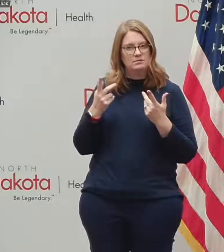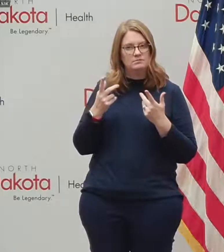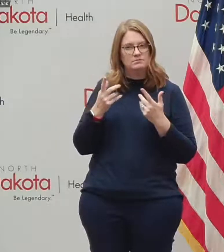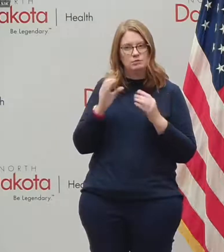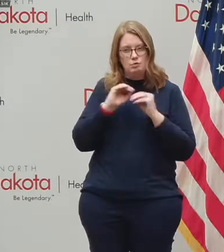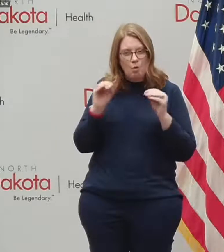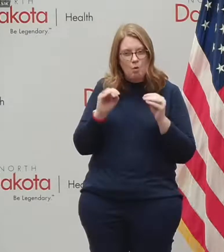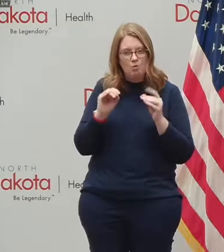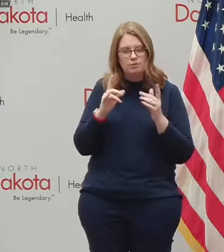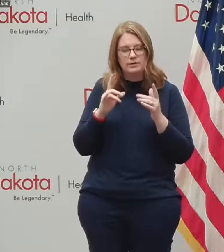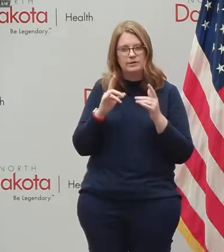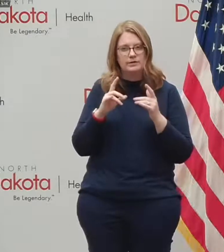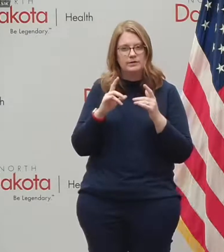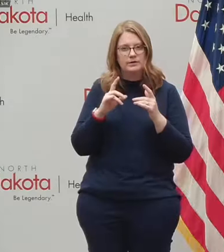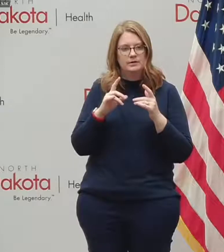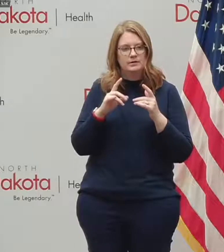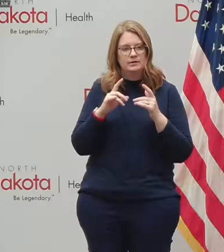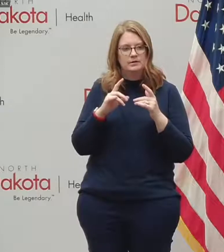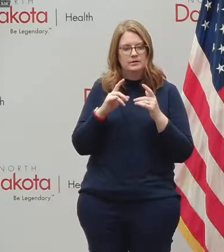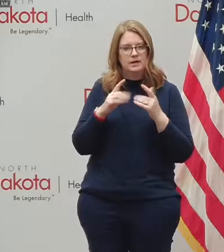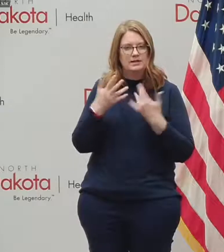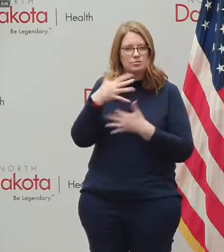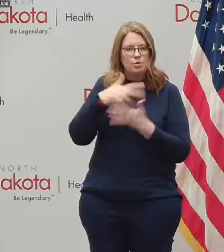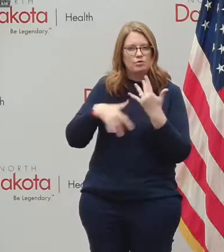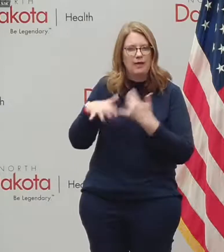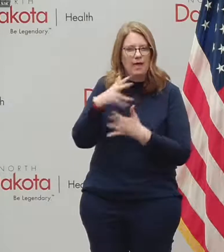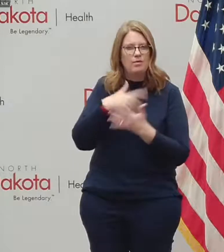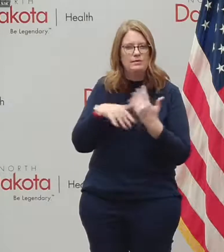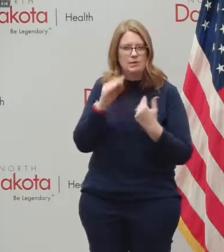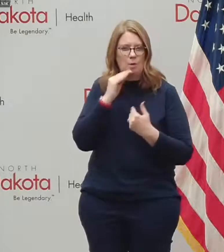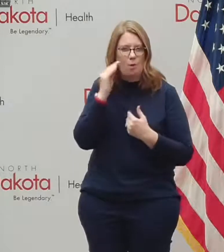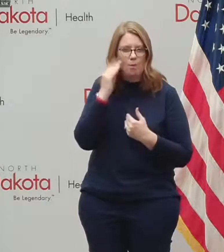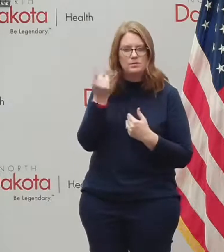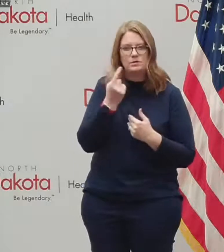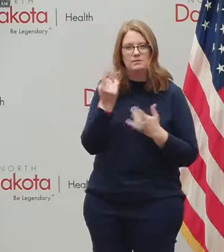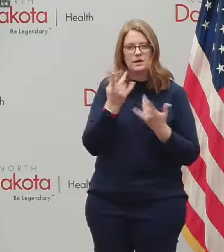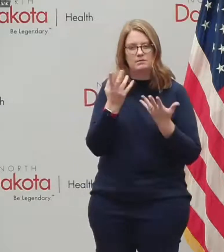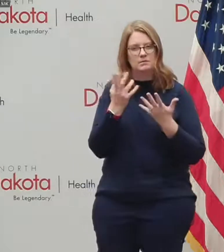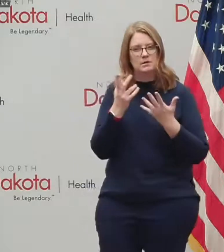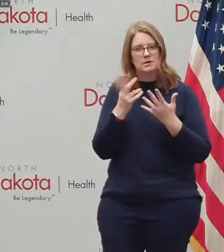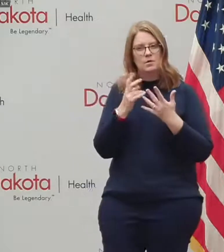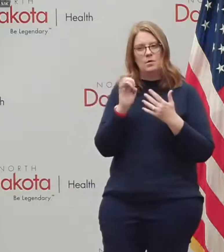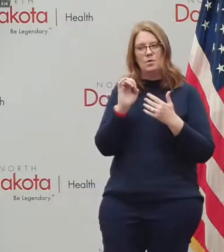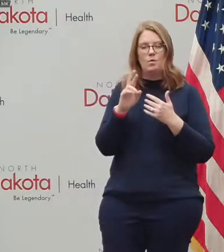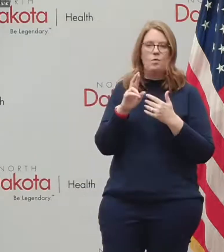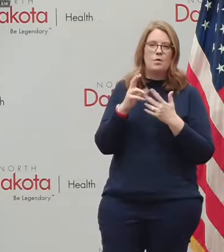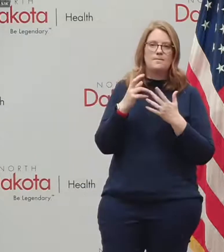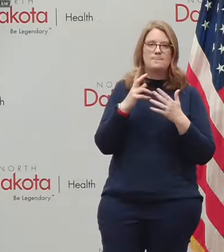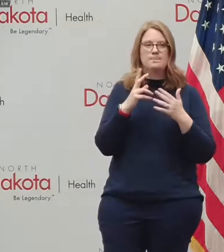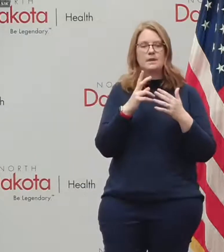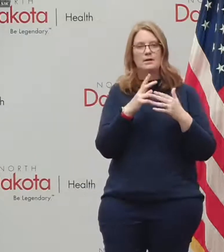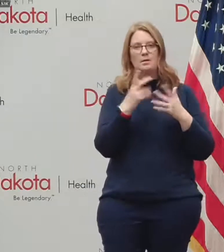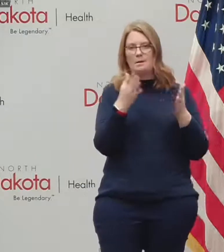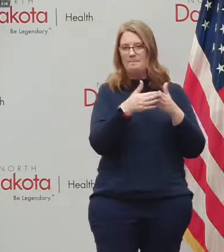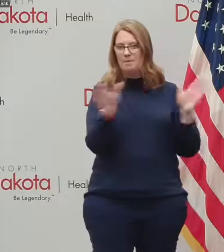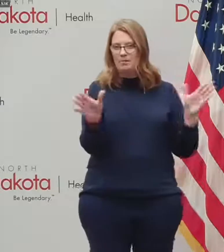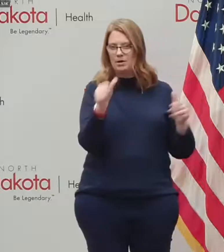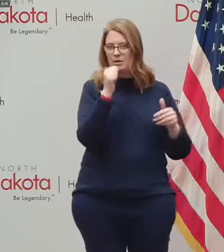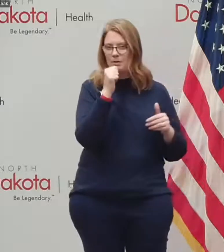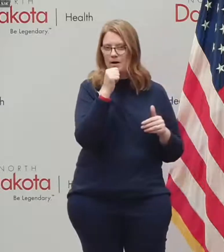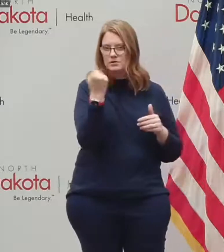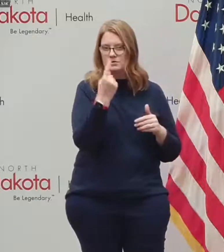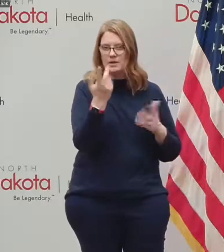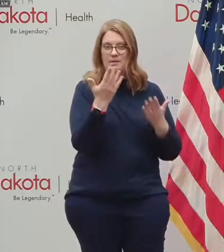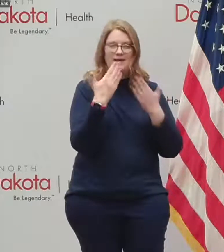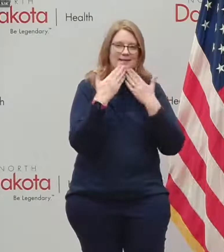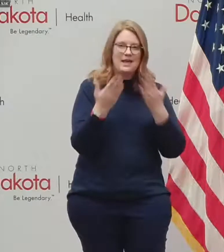that's in social gatherings in homes or whether that's in overcrowding in public or in bars. We